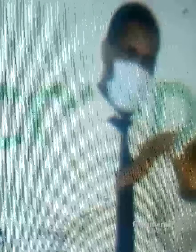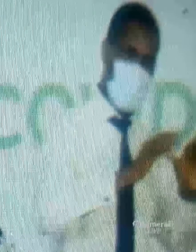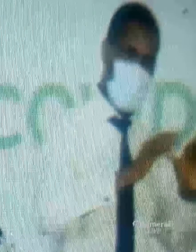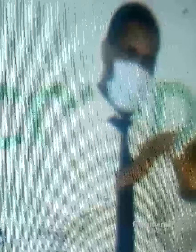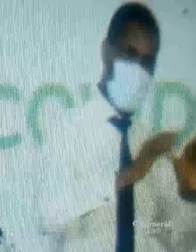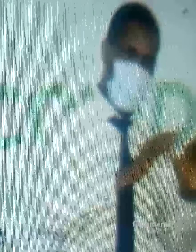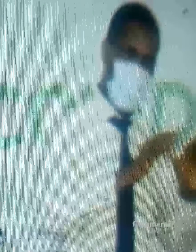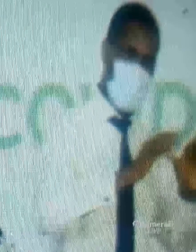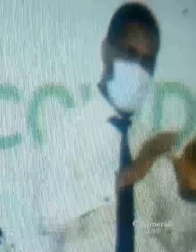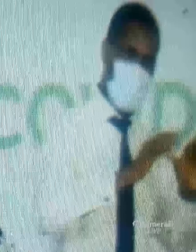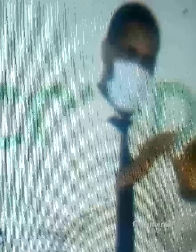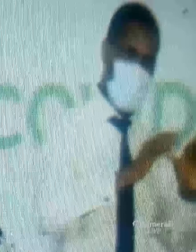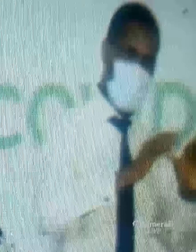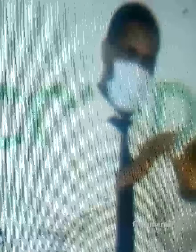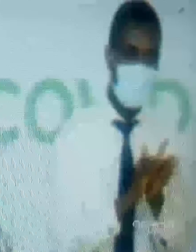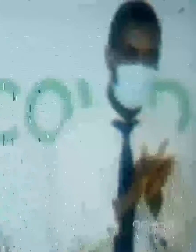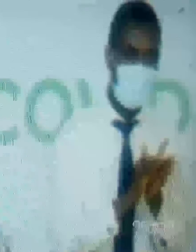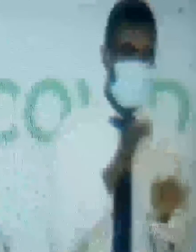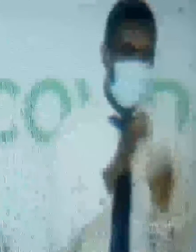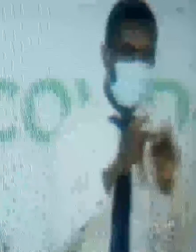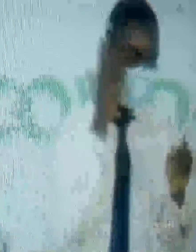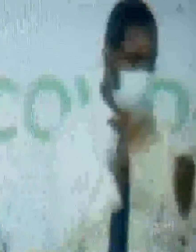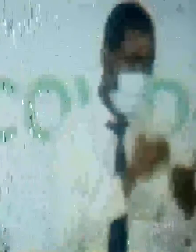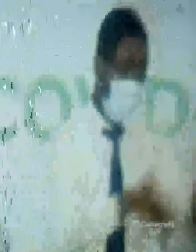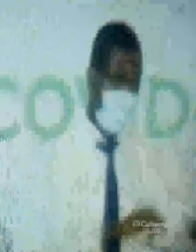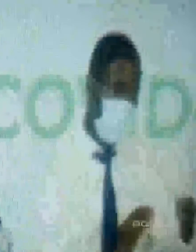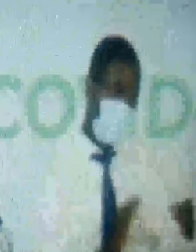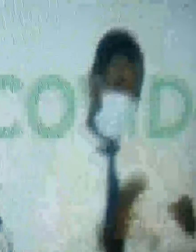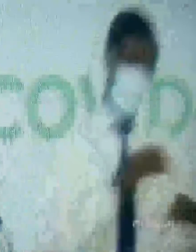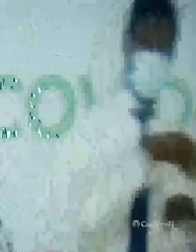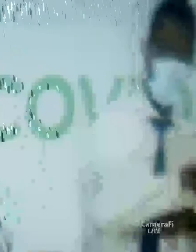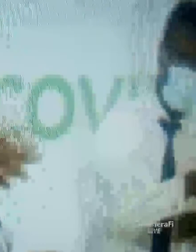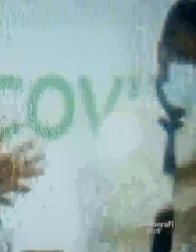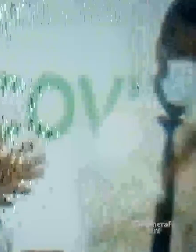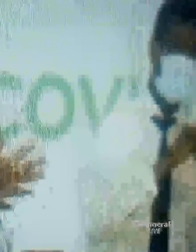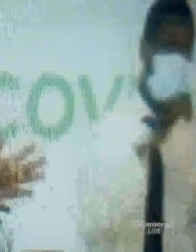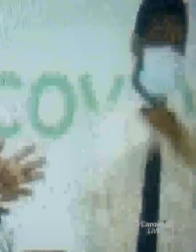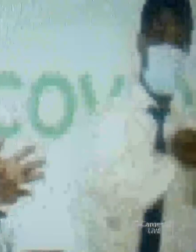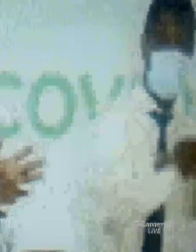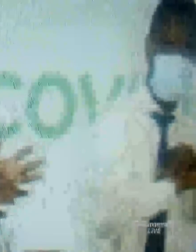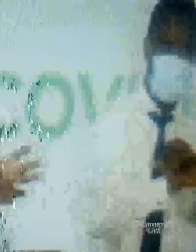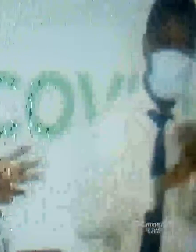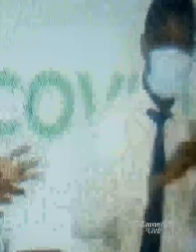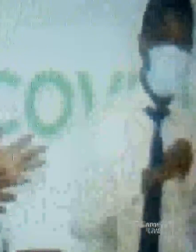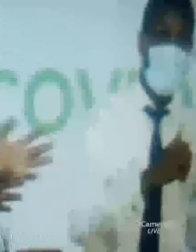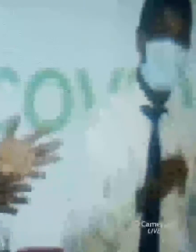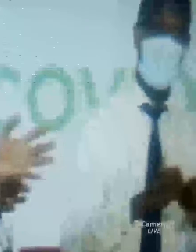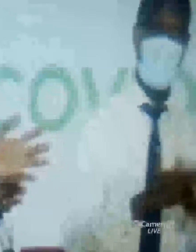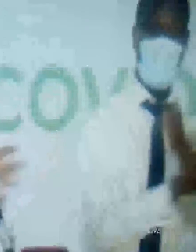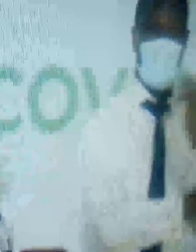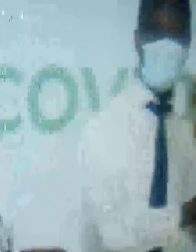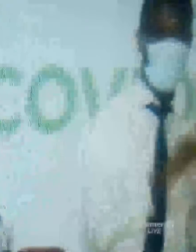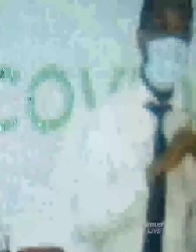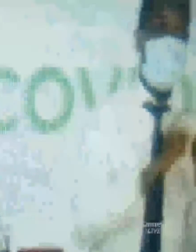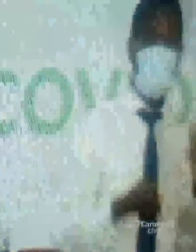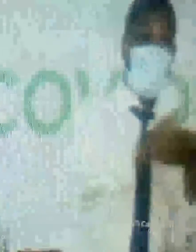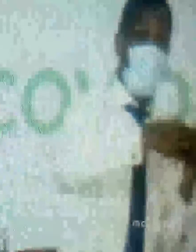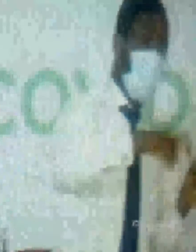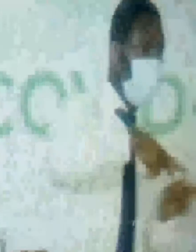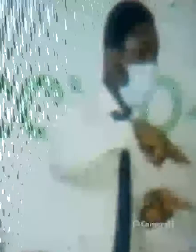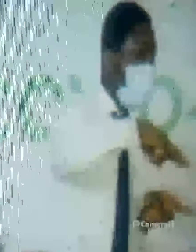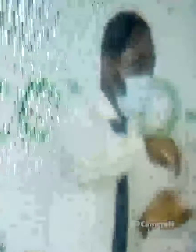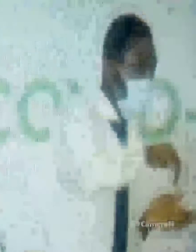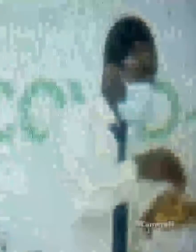can people who decide to cross the borders to go on flights and return through those